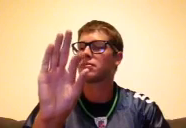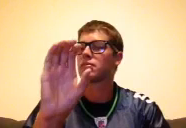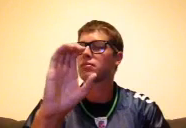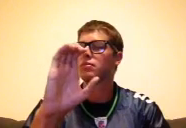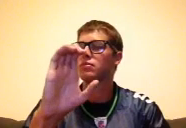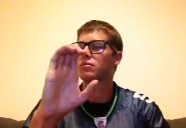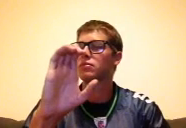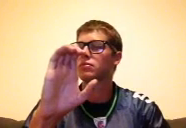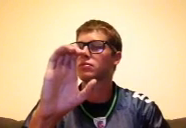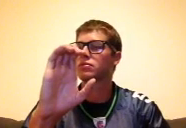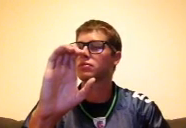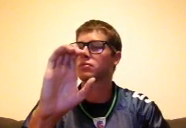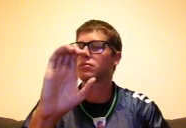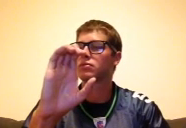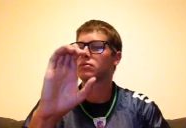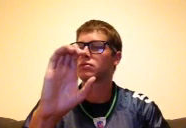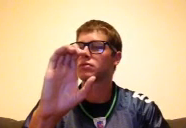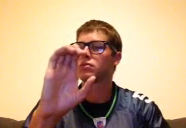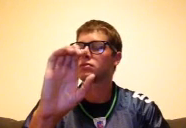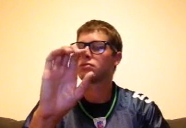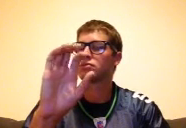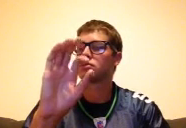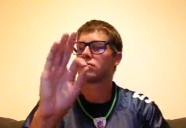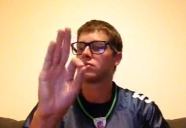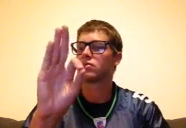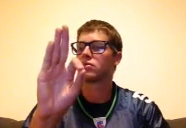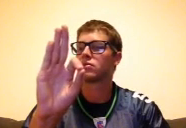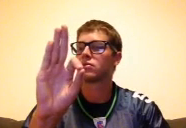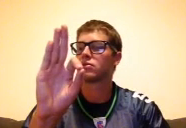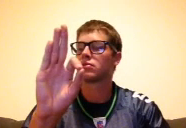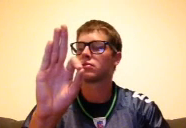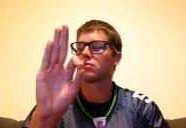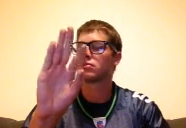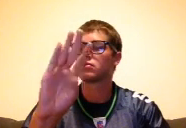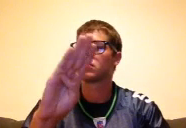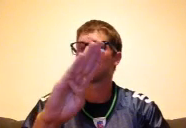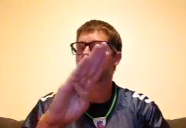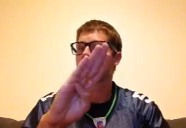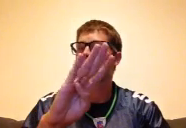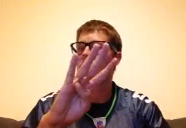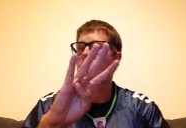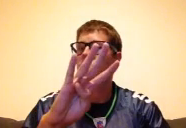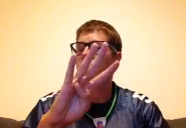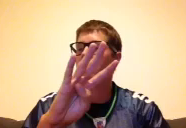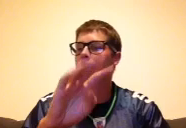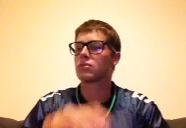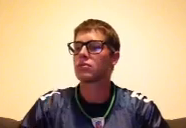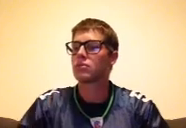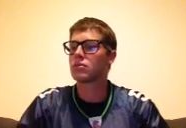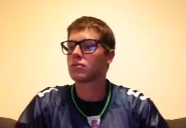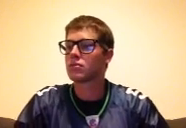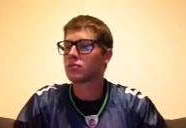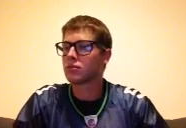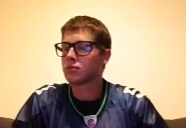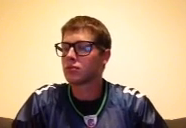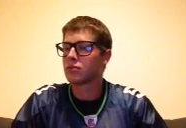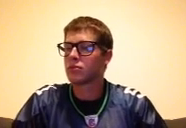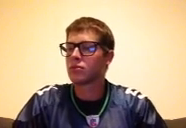Steve, anything? I'm exhausted. I think that the most important thing is we talk. I think I've always said, as